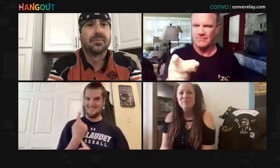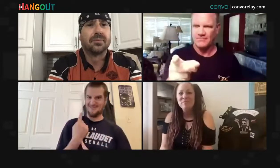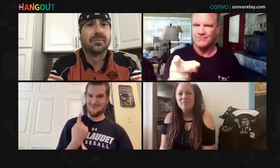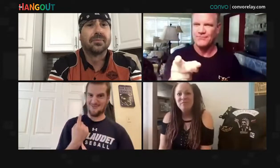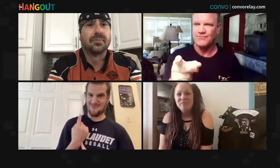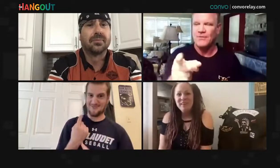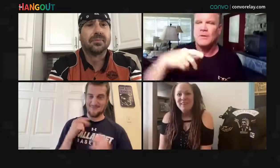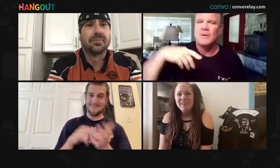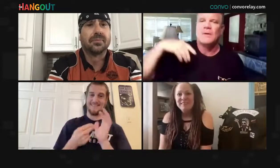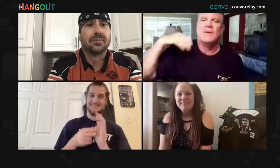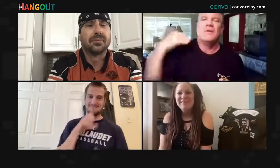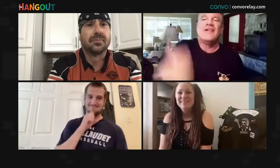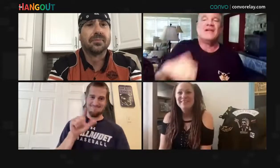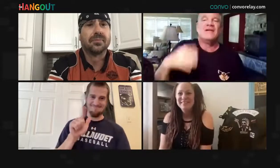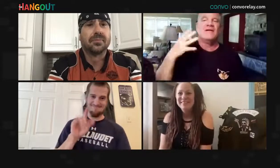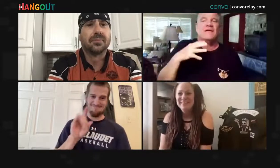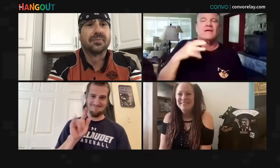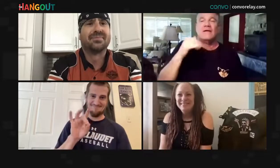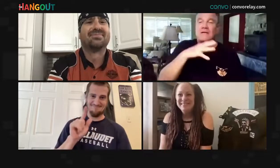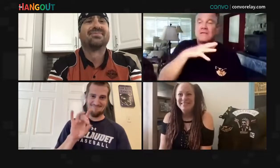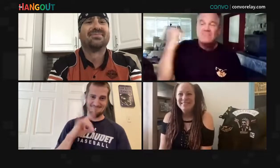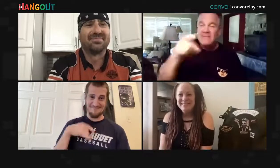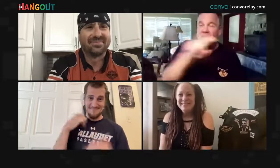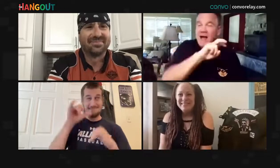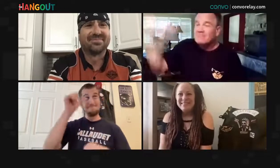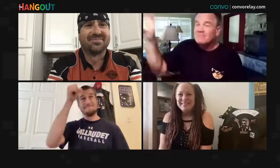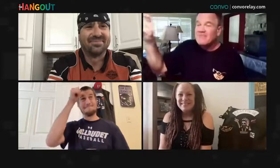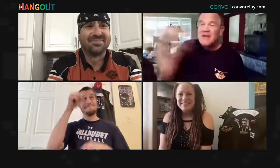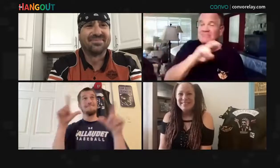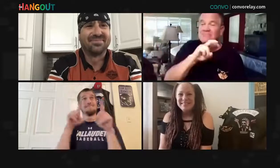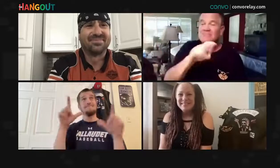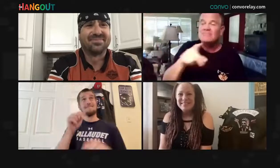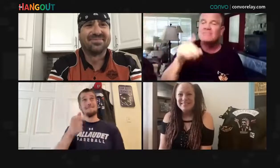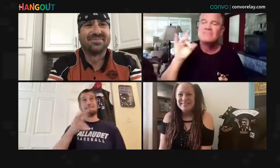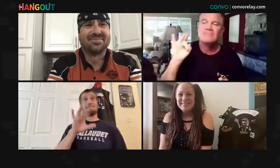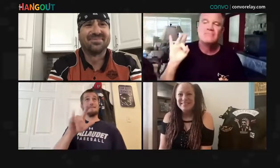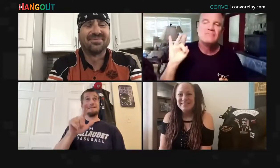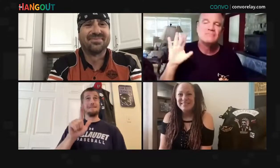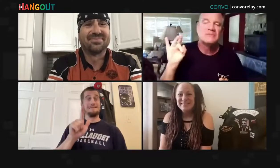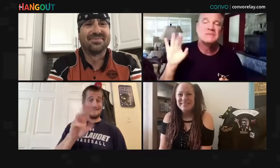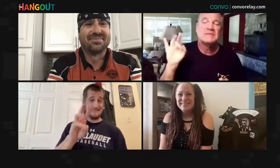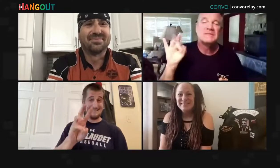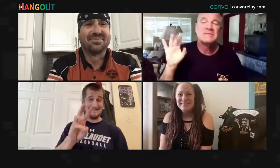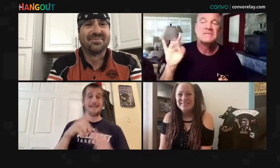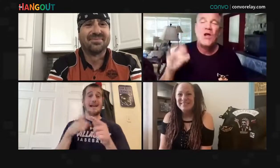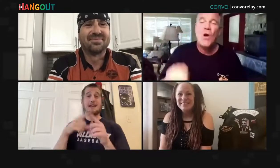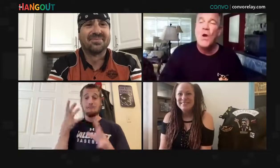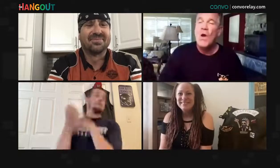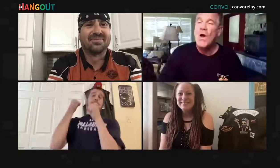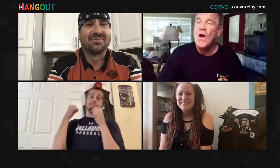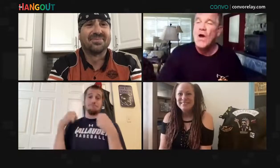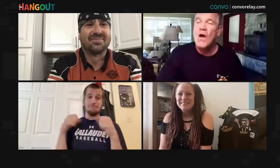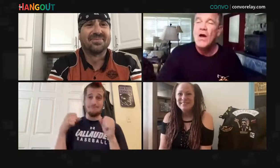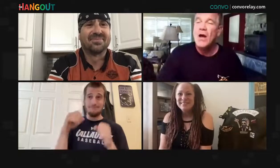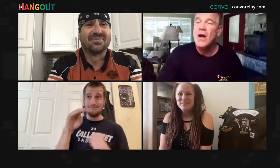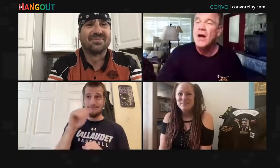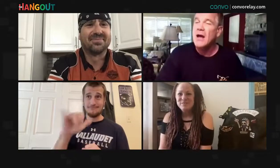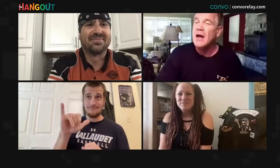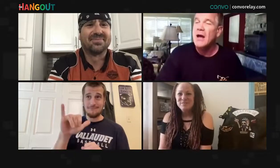JD here. I got my license last year, which means at No. 27. No. I And you took that long trip?